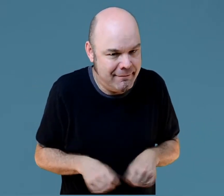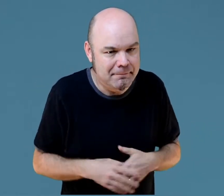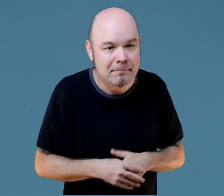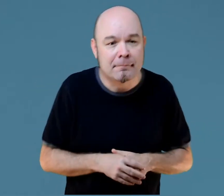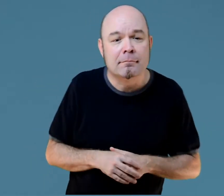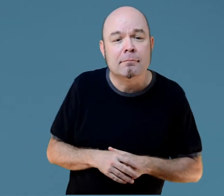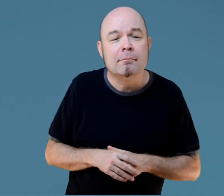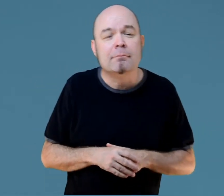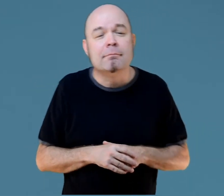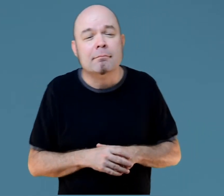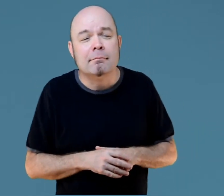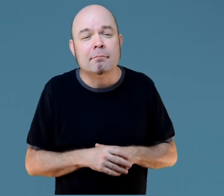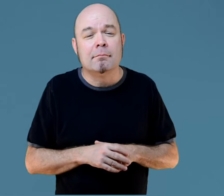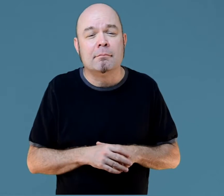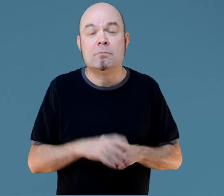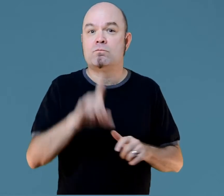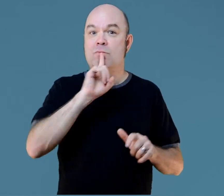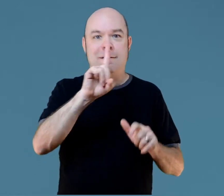down that gene, that deaf gene.